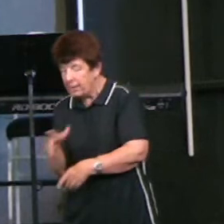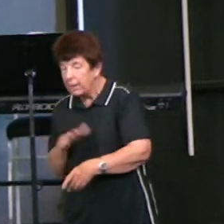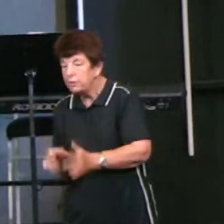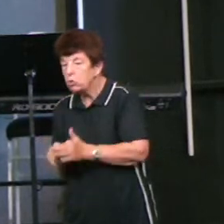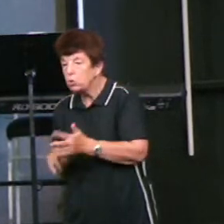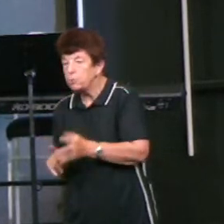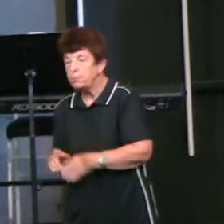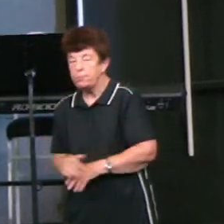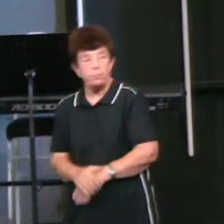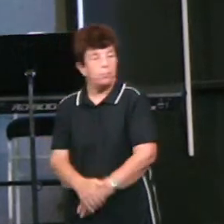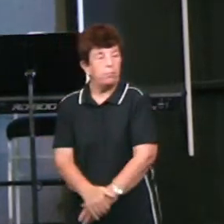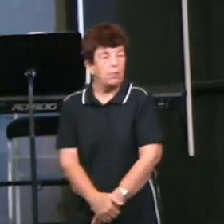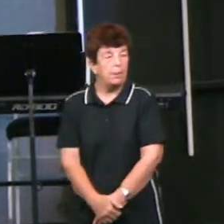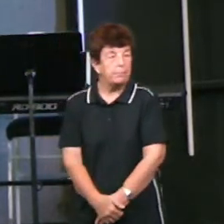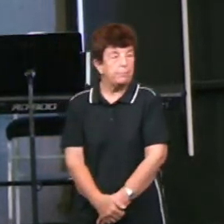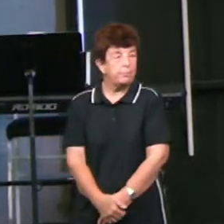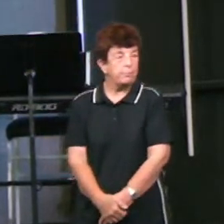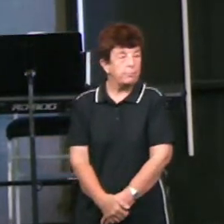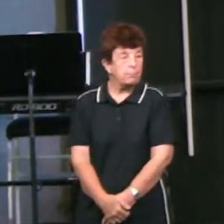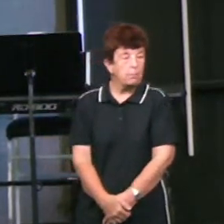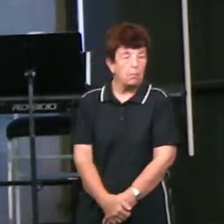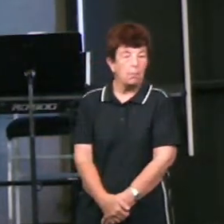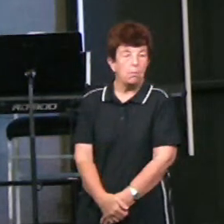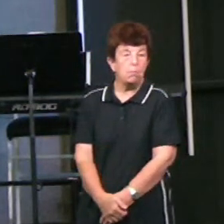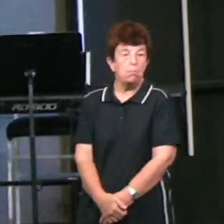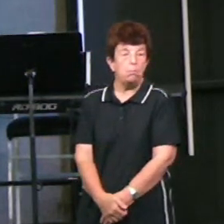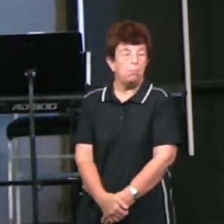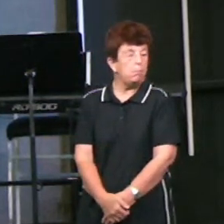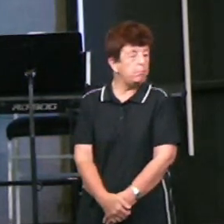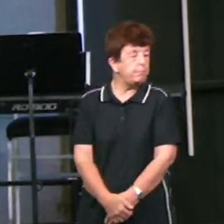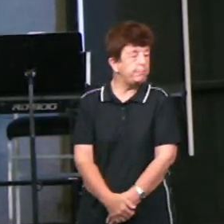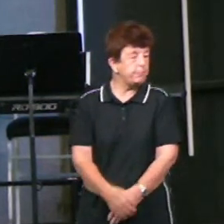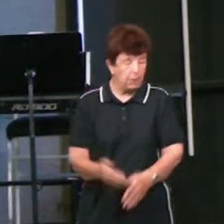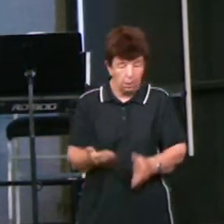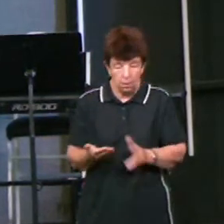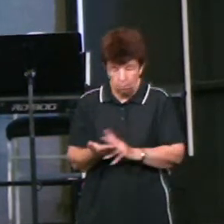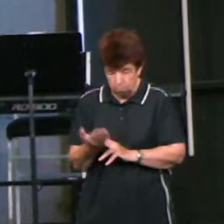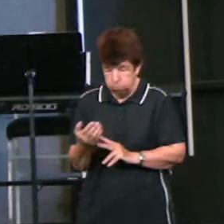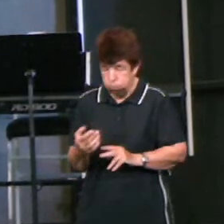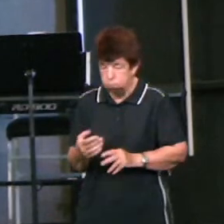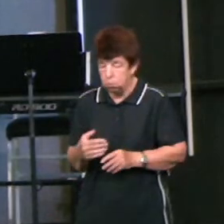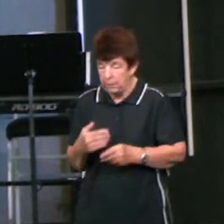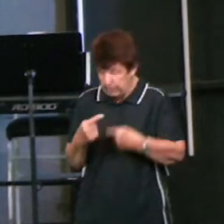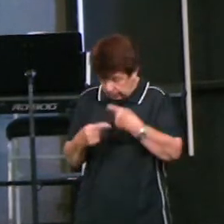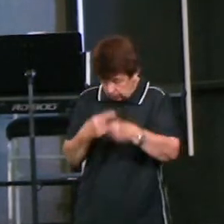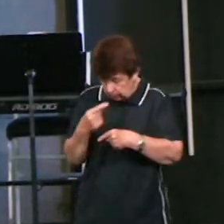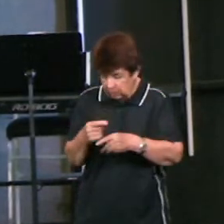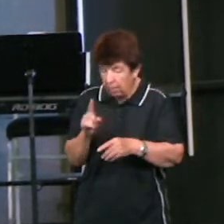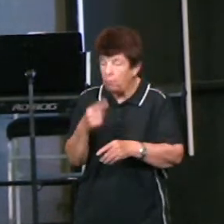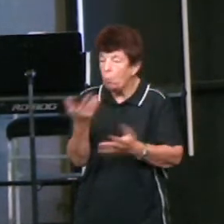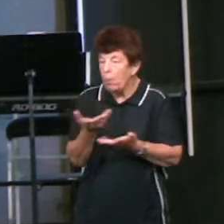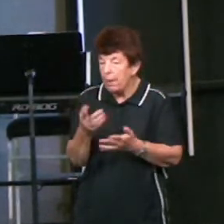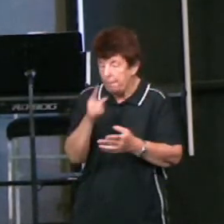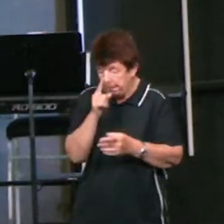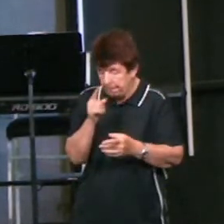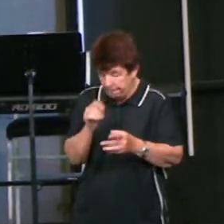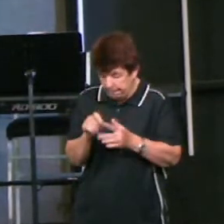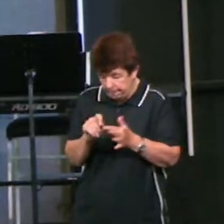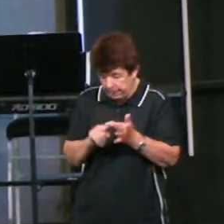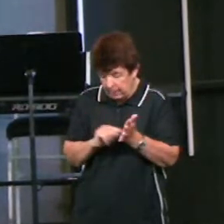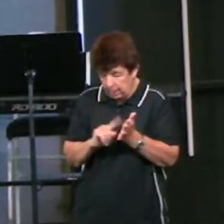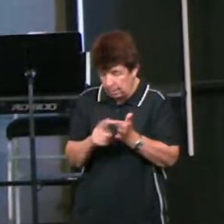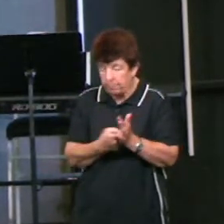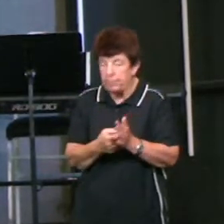do. And yet we see that through the description of where Peter is, that God's also